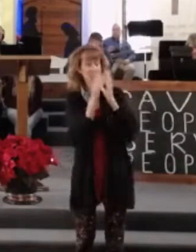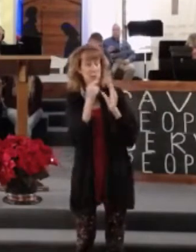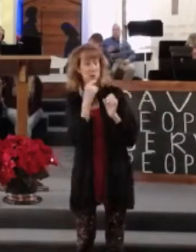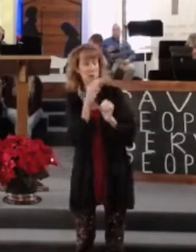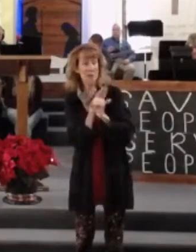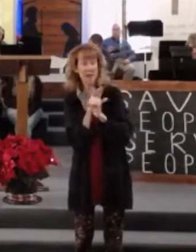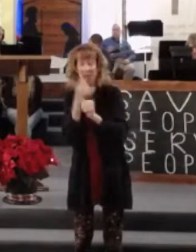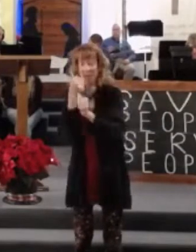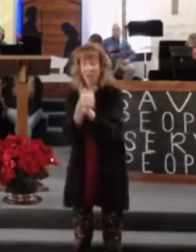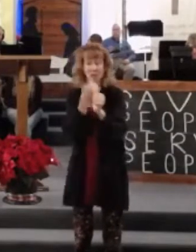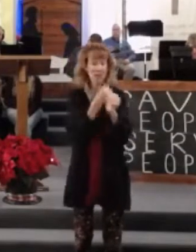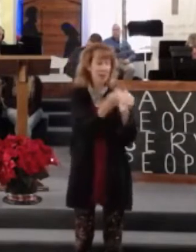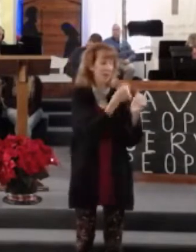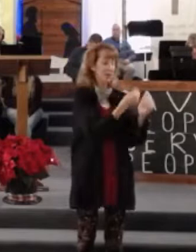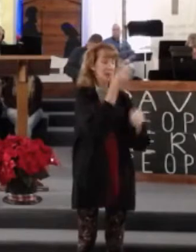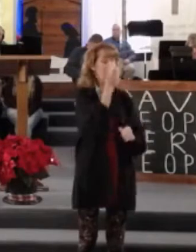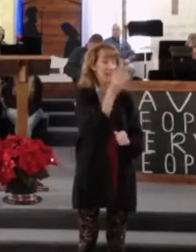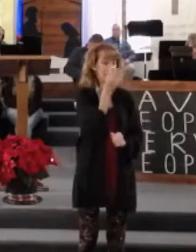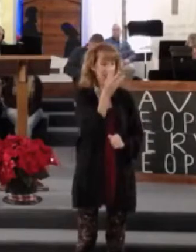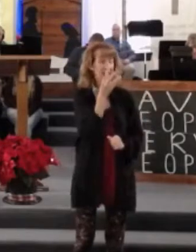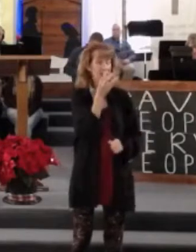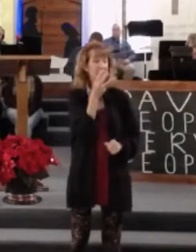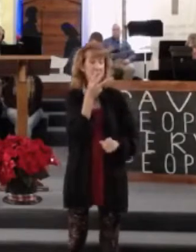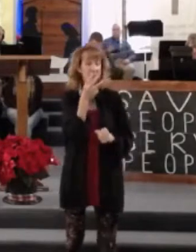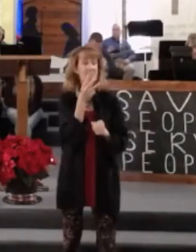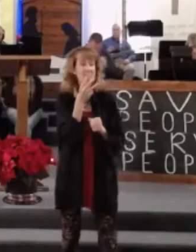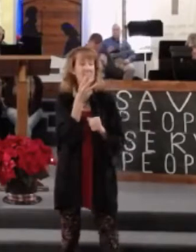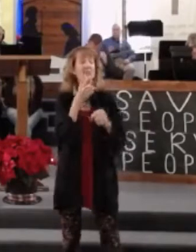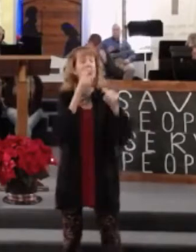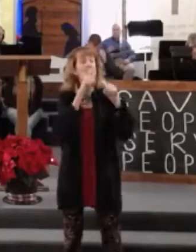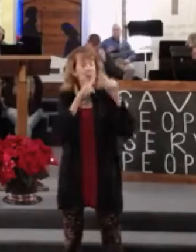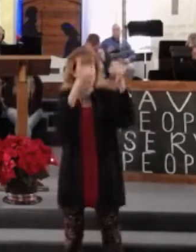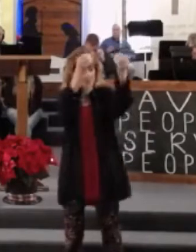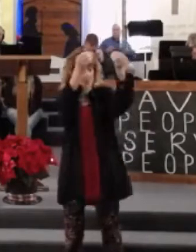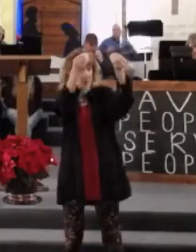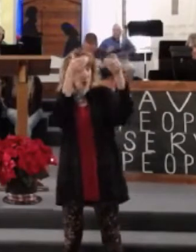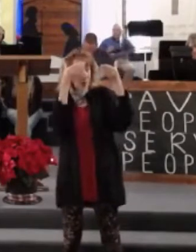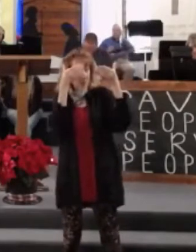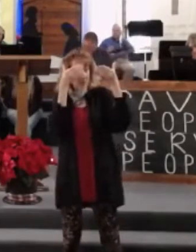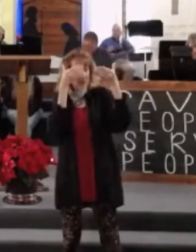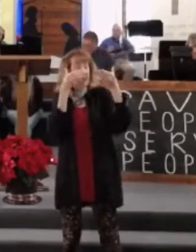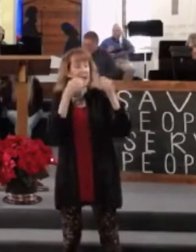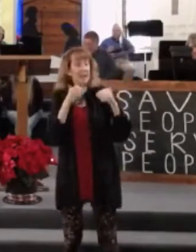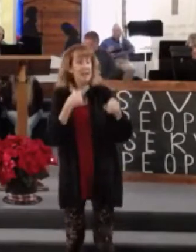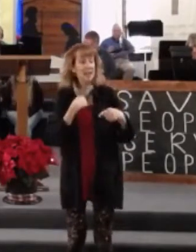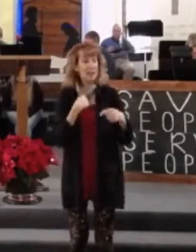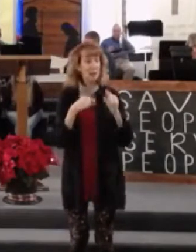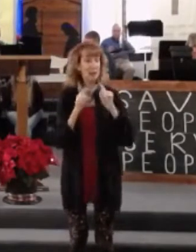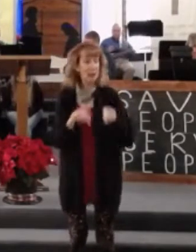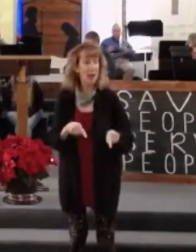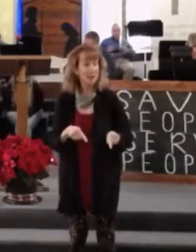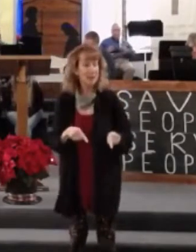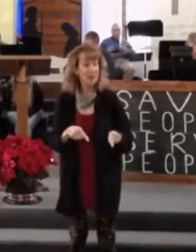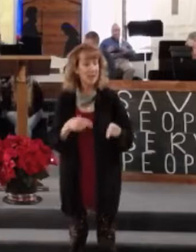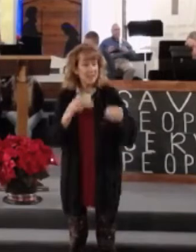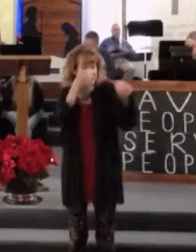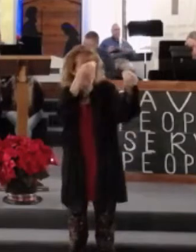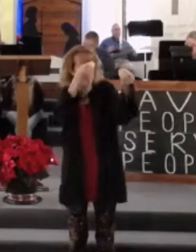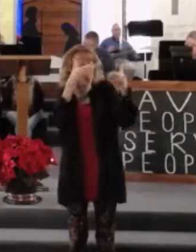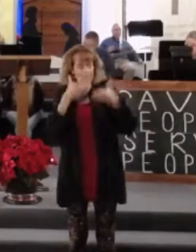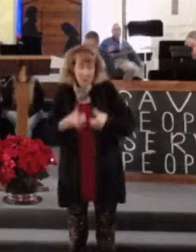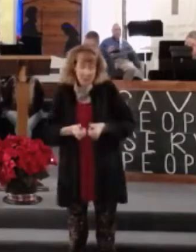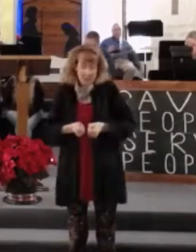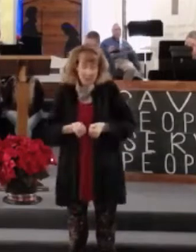every single Wednesday. Let me know when you are available to help out at the